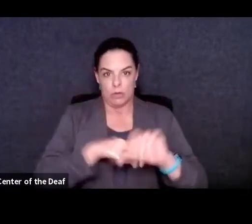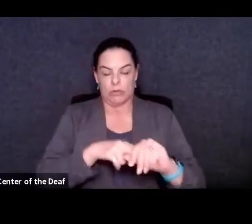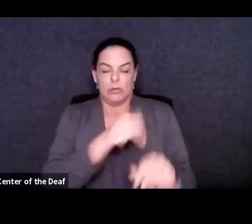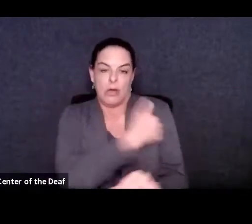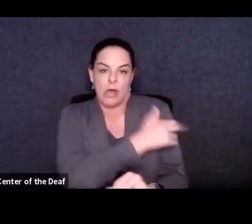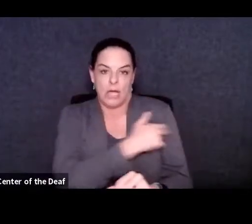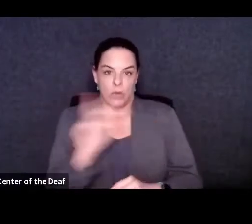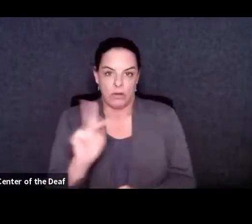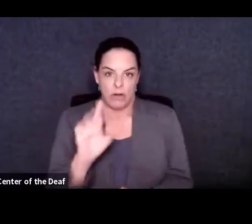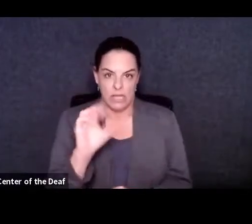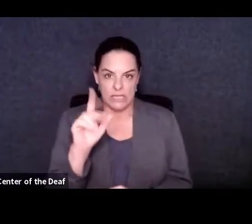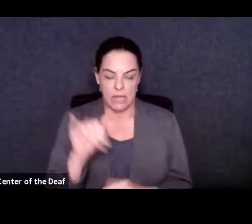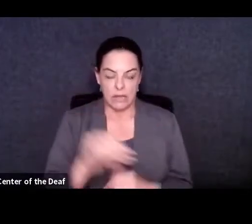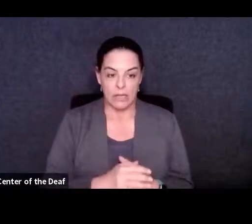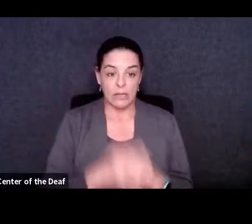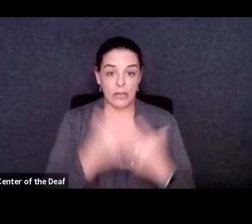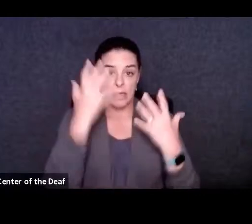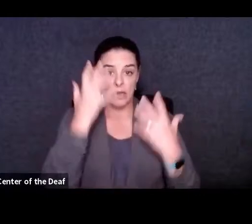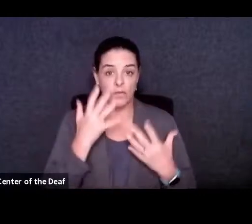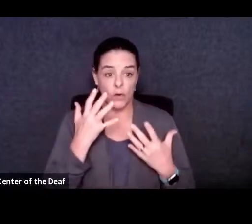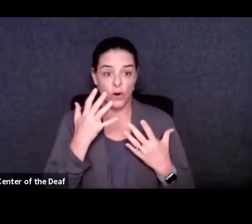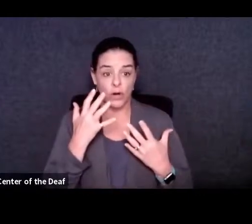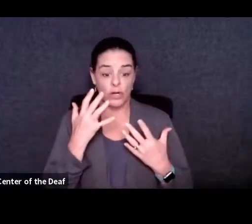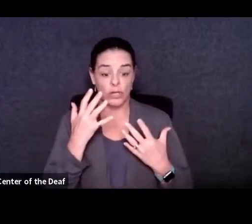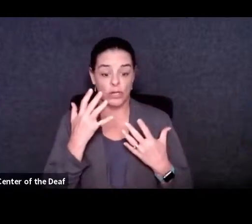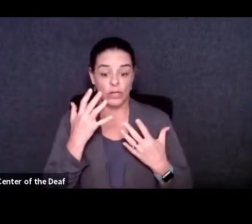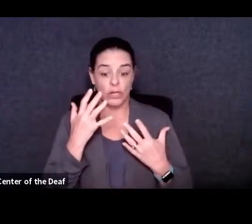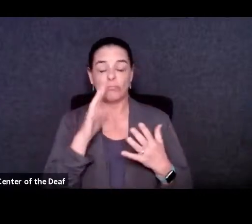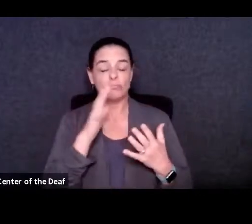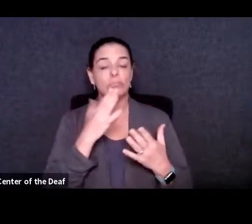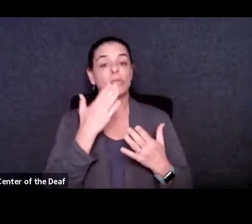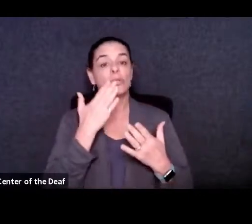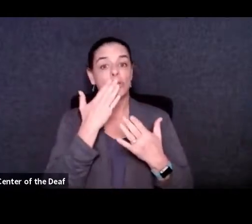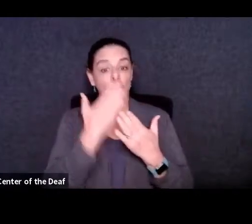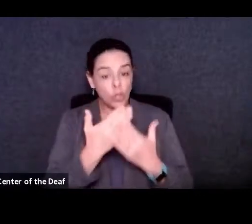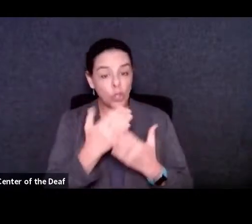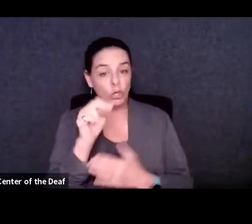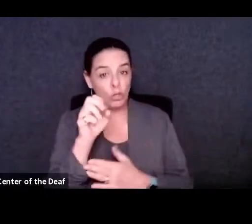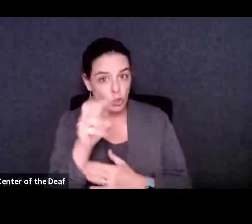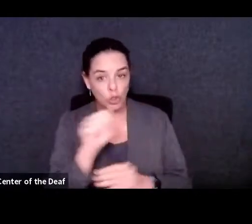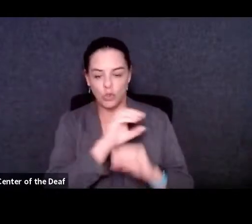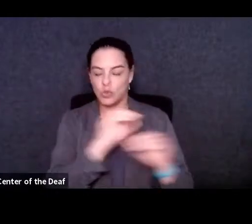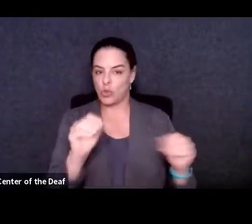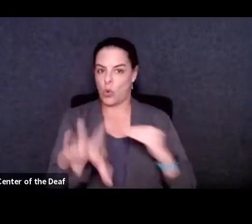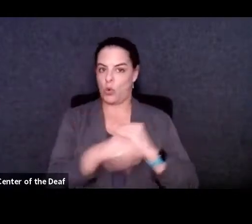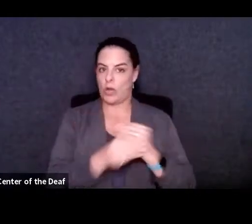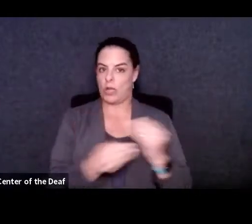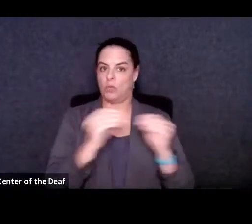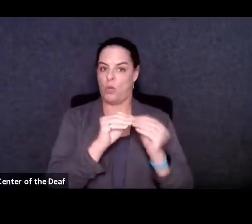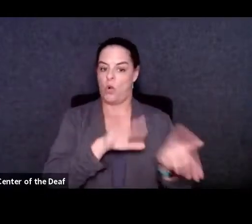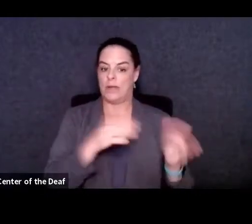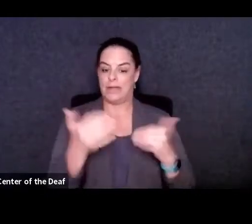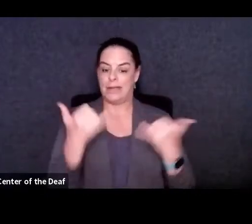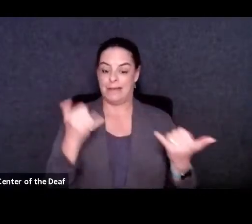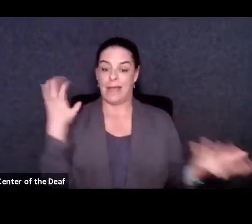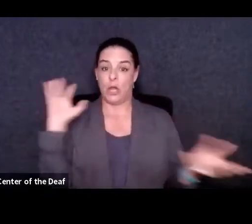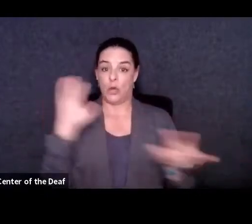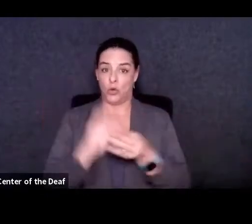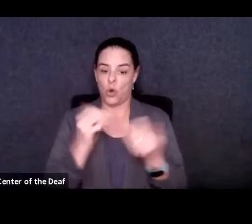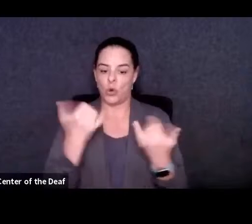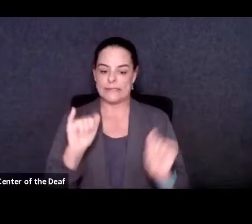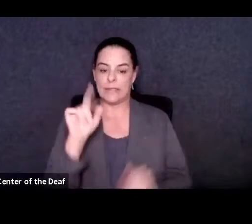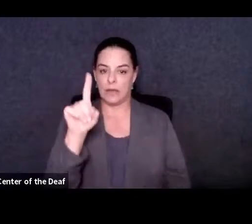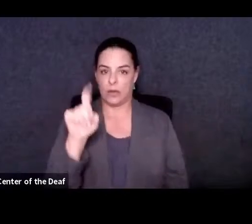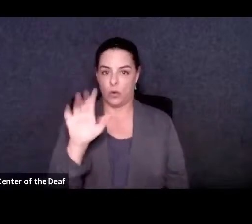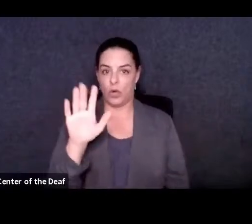hospitalized. Unfortunately, we have no additional deaths to report today, keeping our total at 125. And